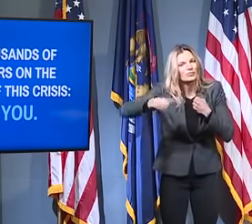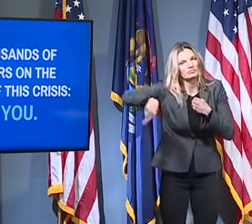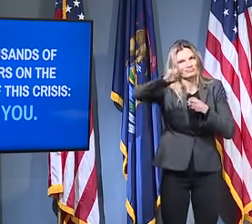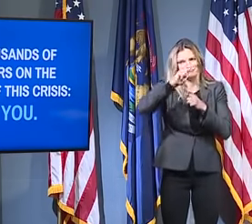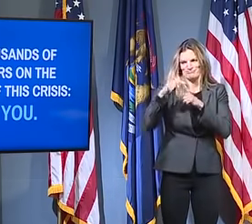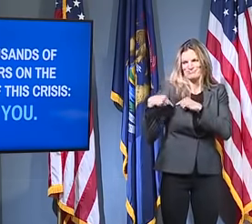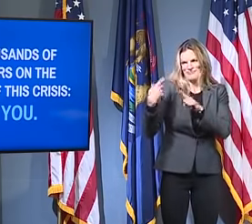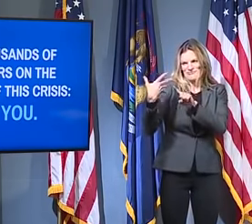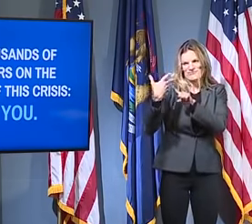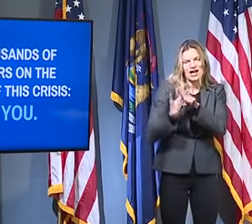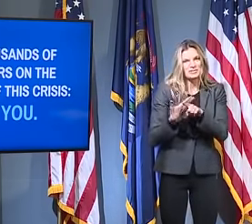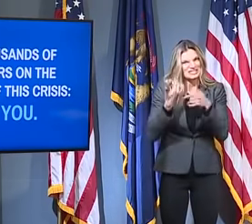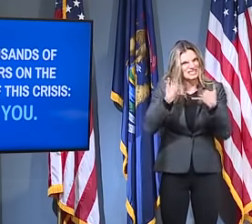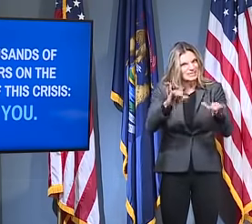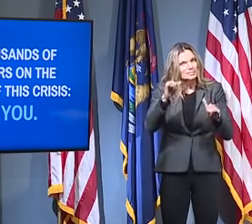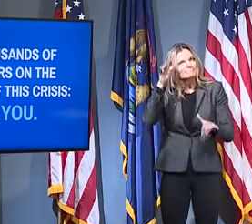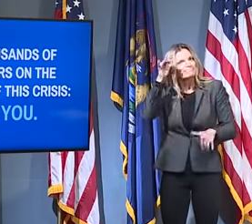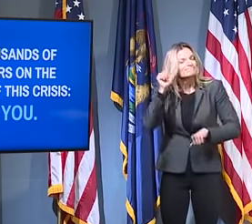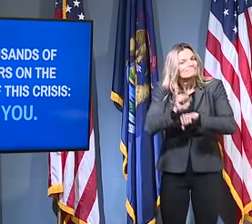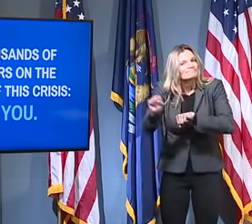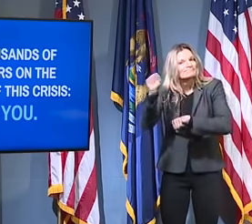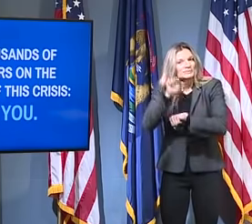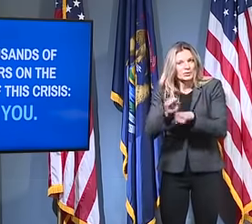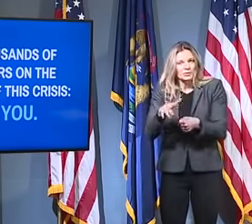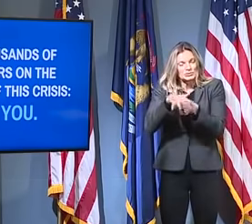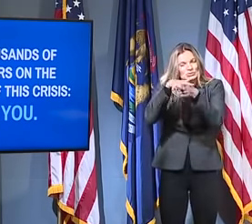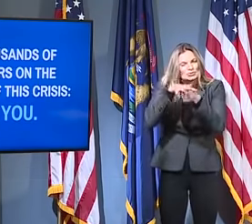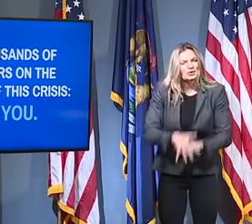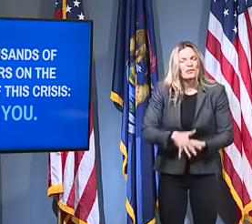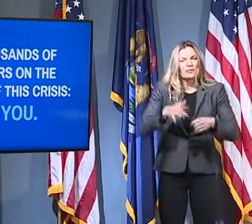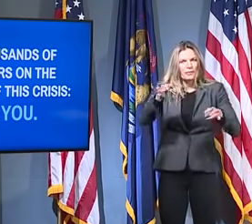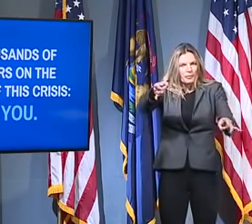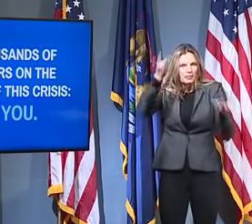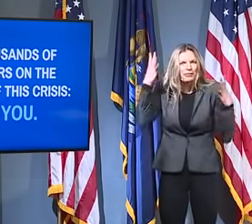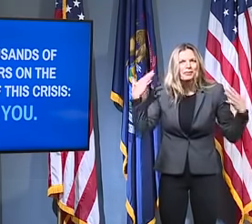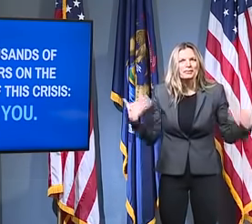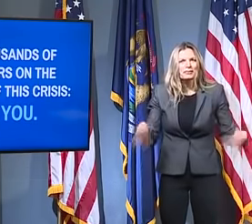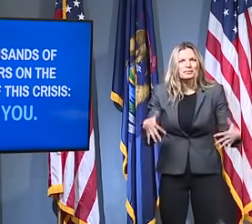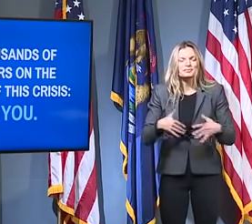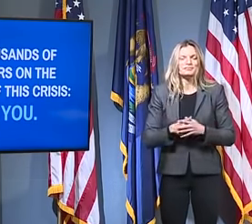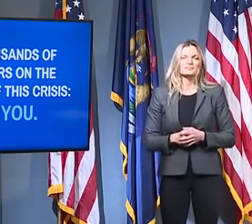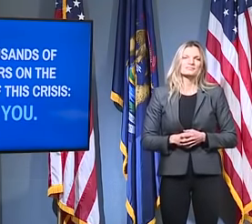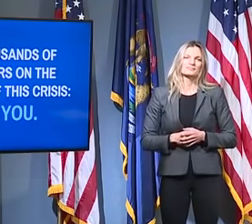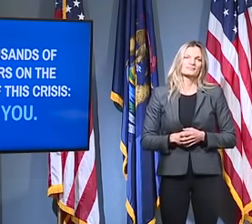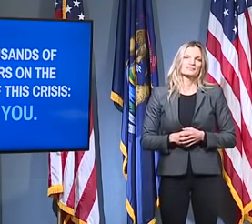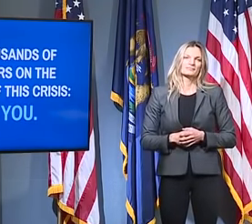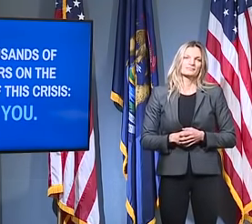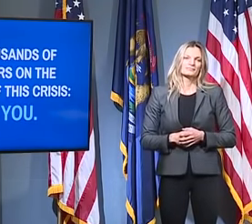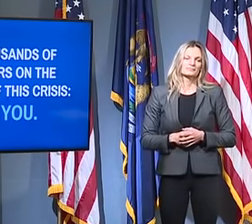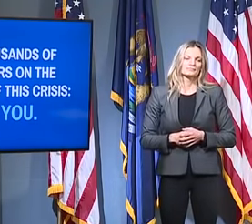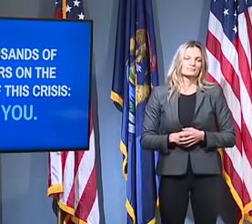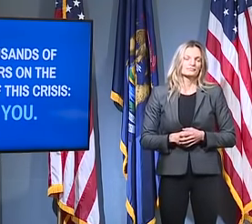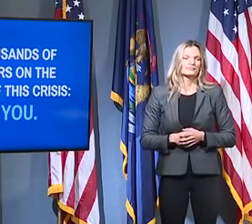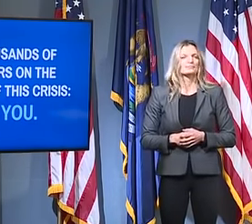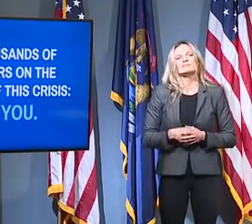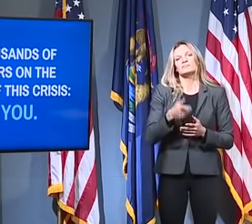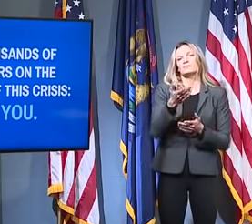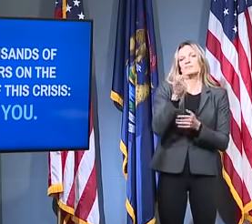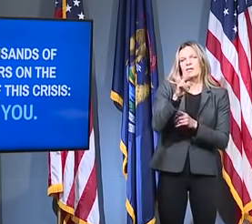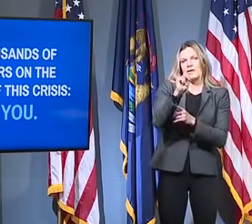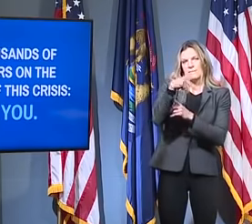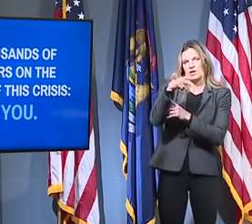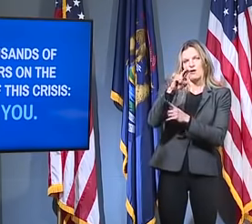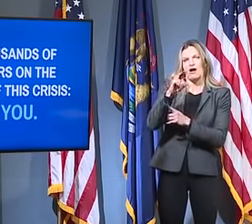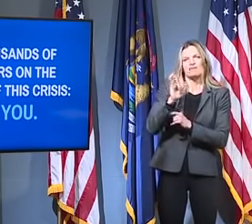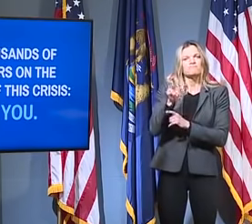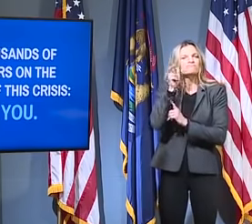months. Grueling, stressful work. If you've ever listened to This American Life on NPR,